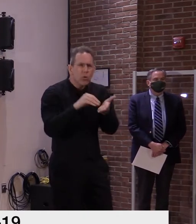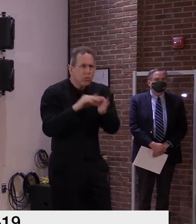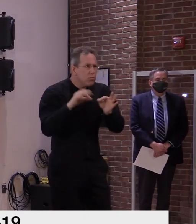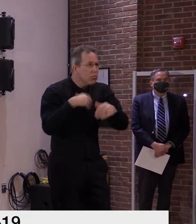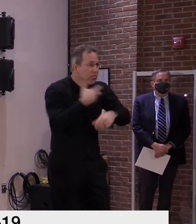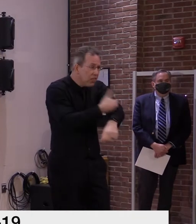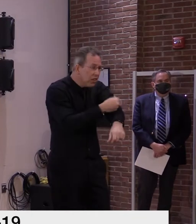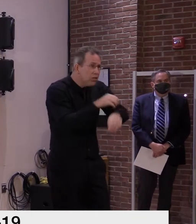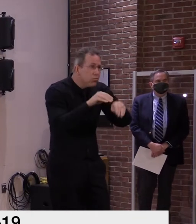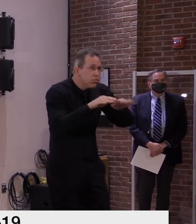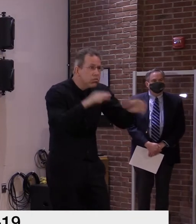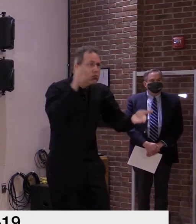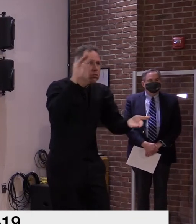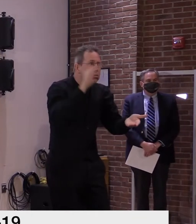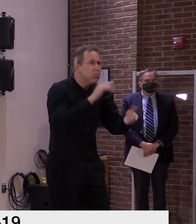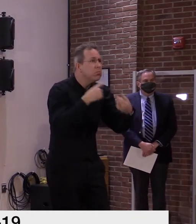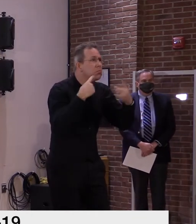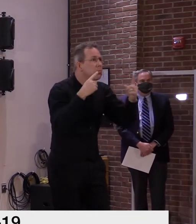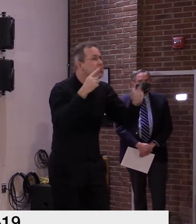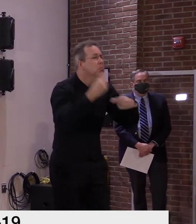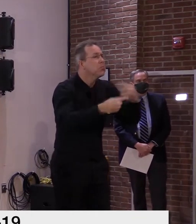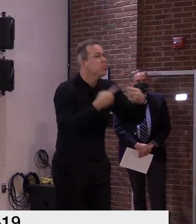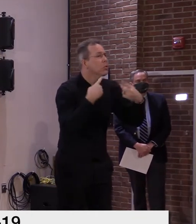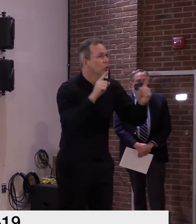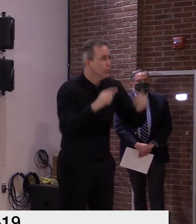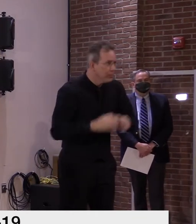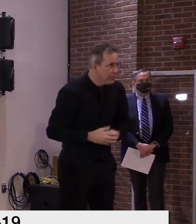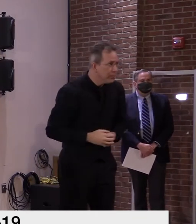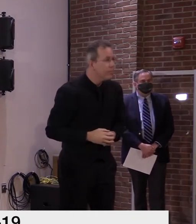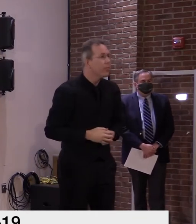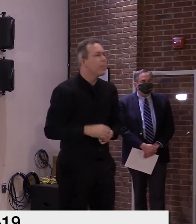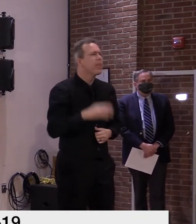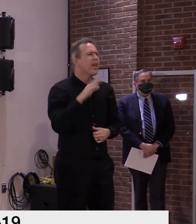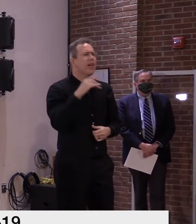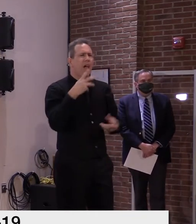all share, is to reverse the negative impact of the